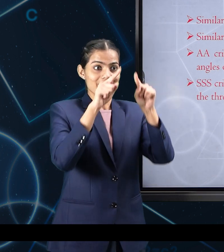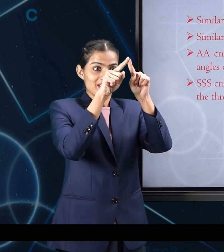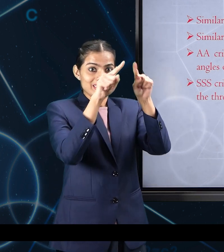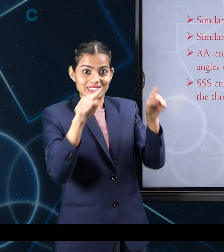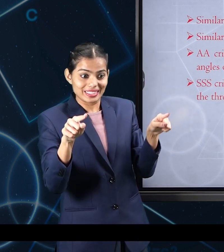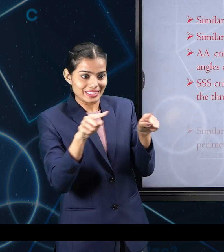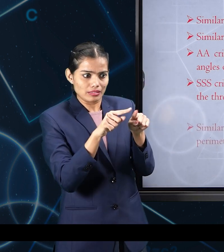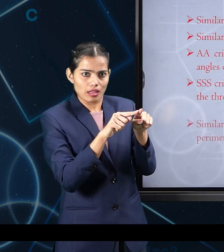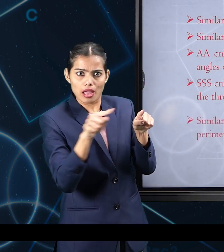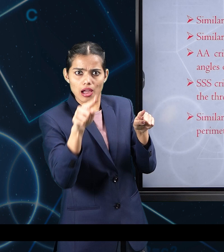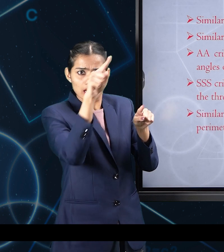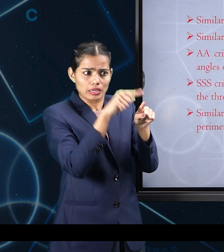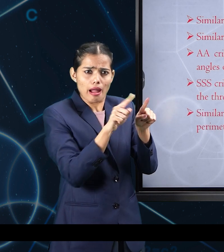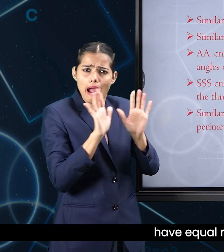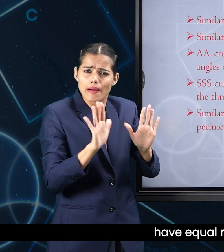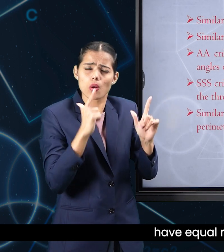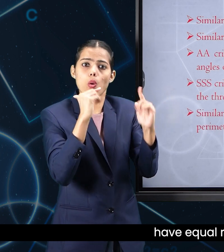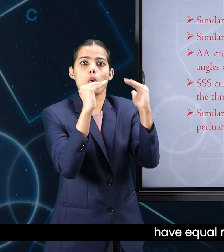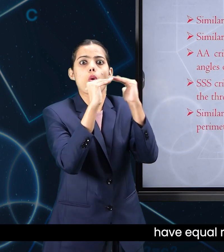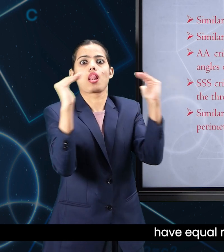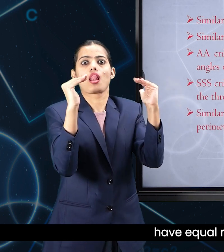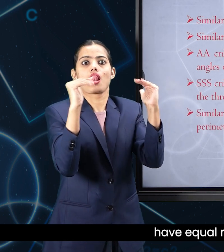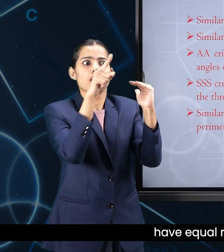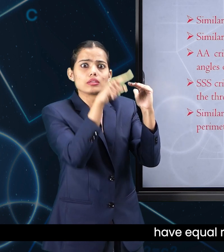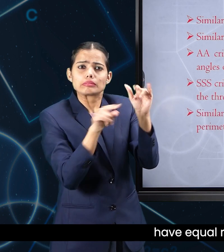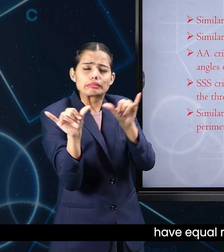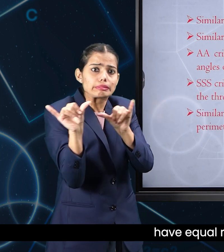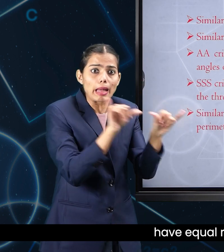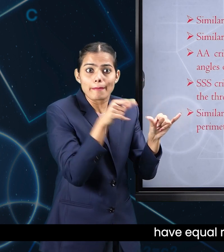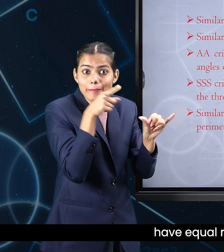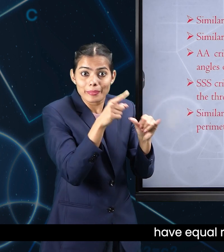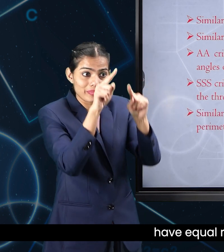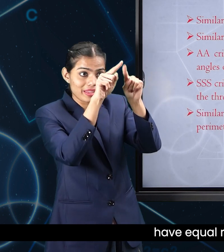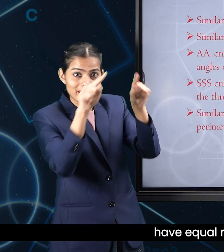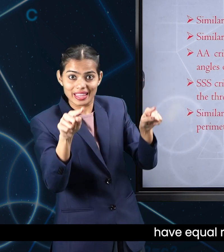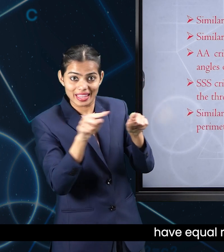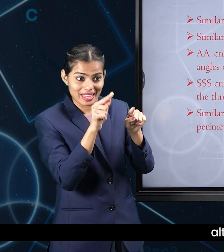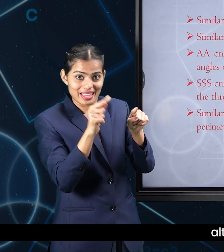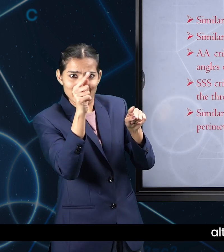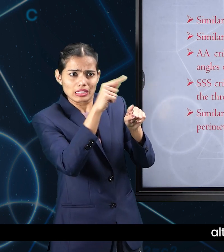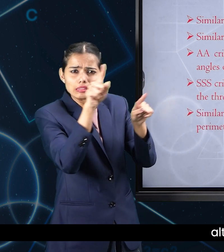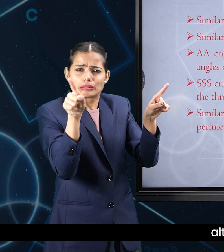Similar triangles have equal ratios of corresponding sides, altitudes,